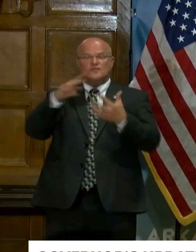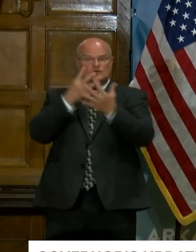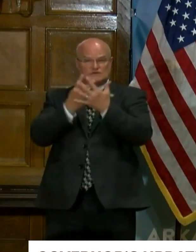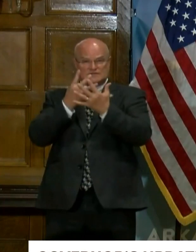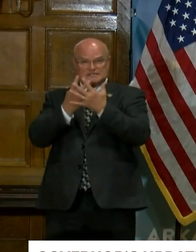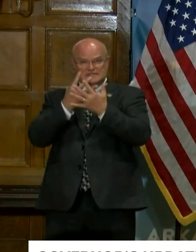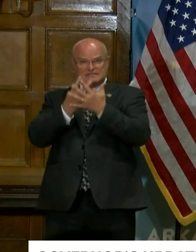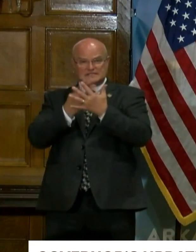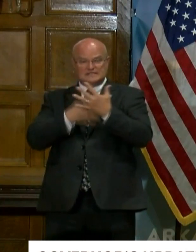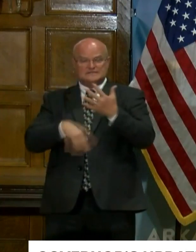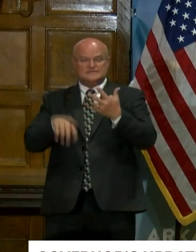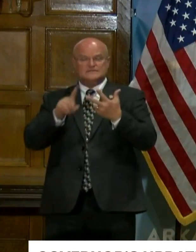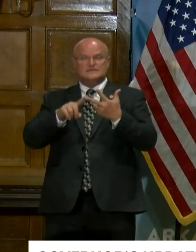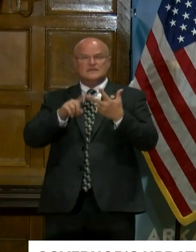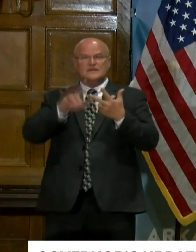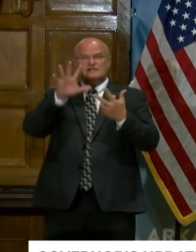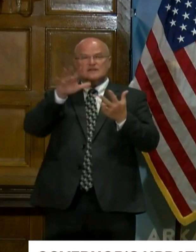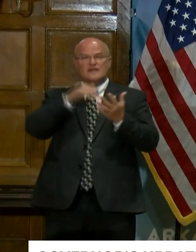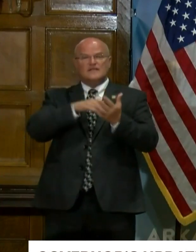correctional facilities,